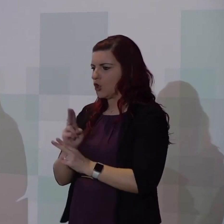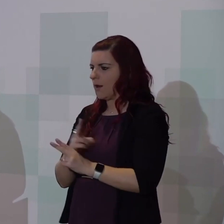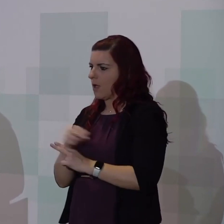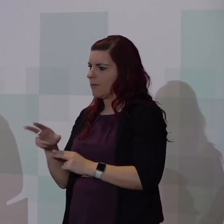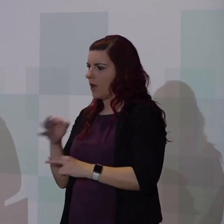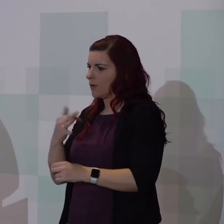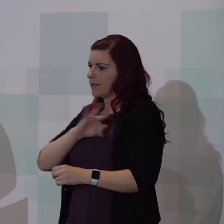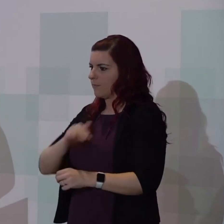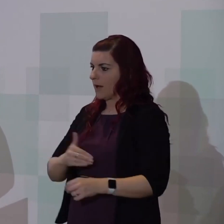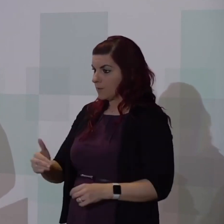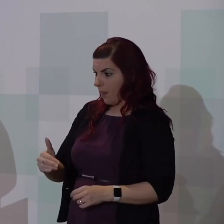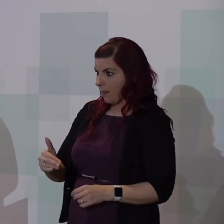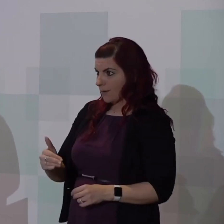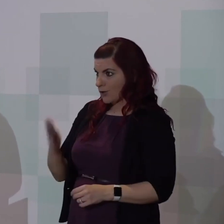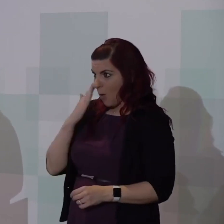I didn't do it on my own.